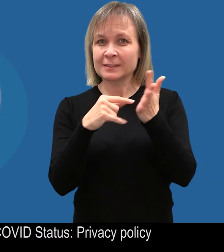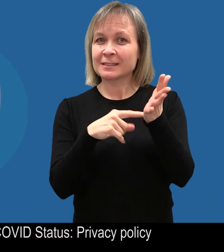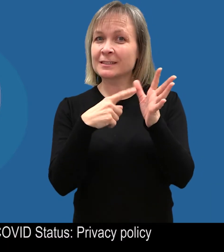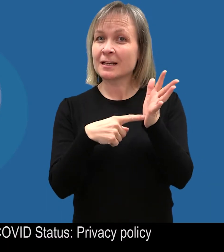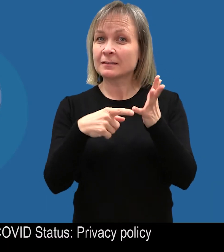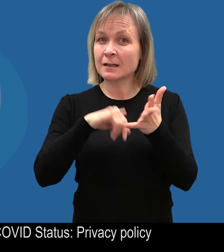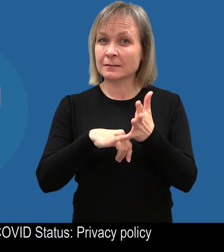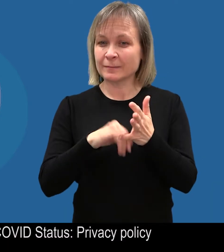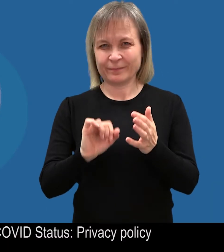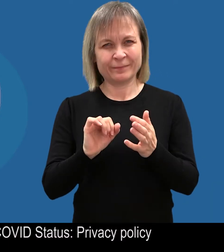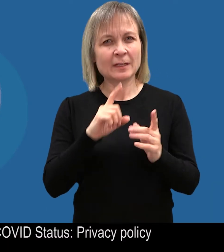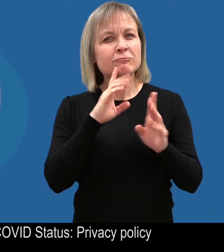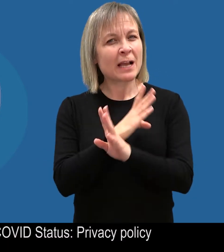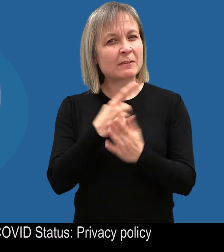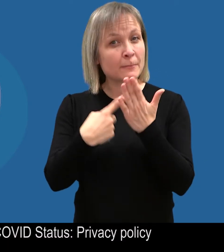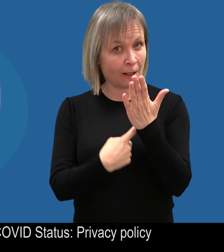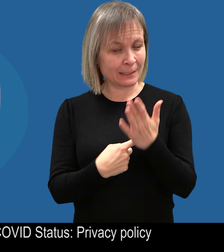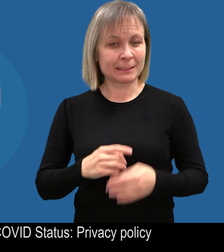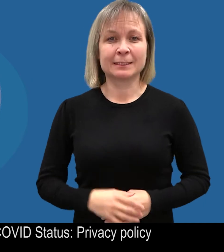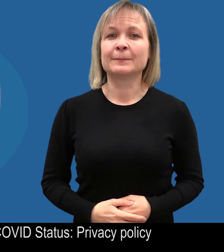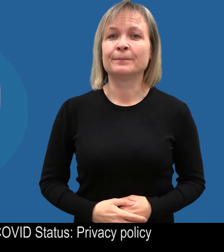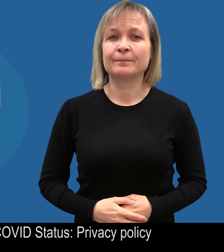COVID status, privacy policy.